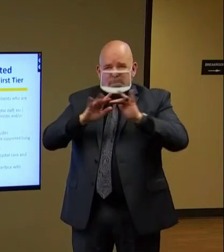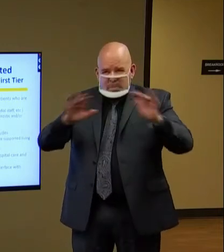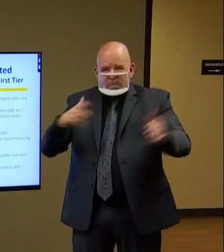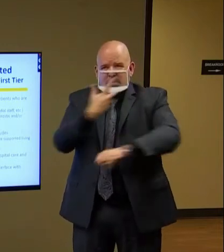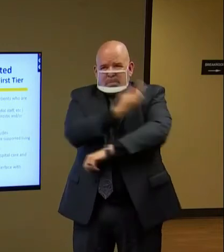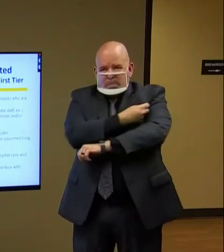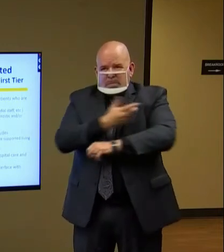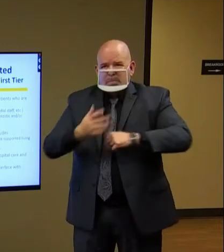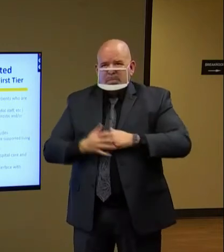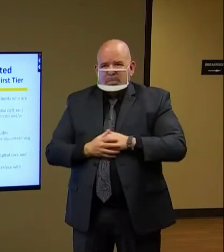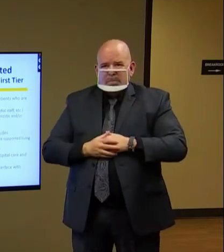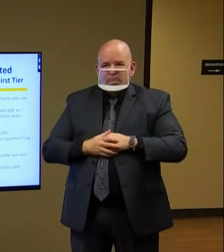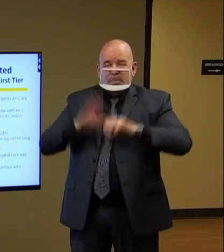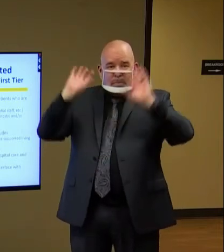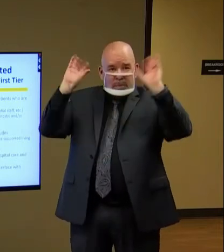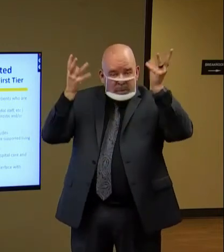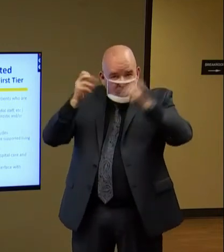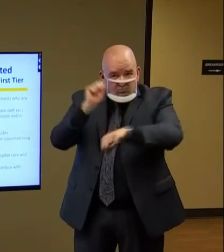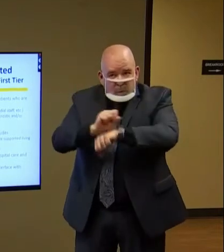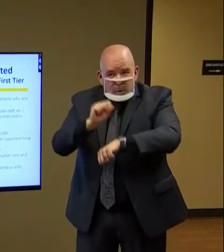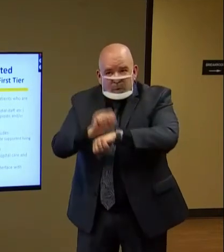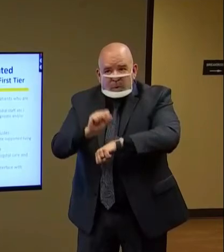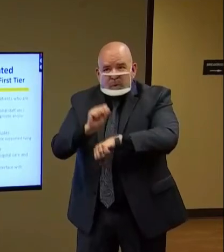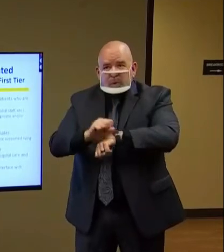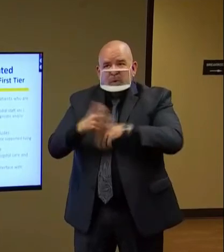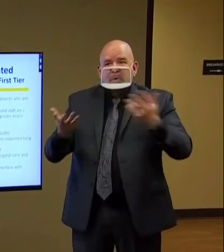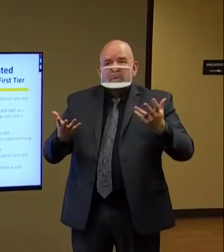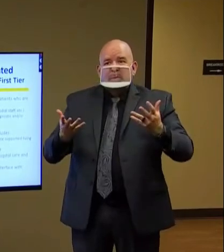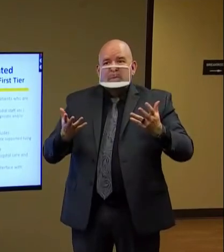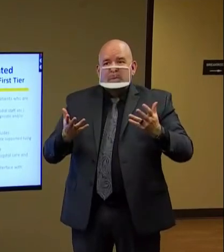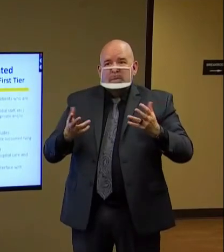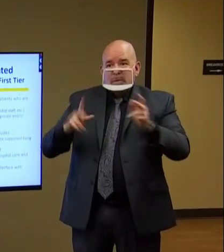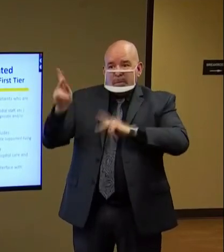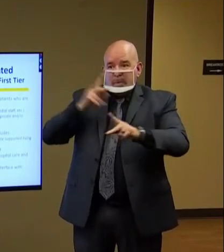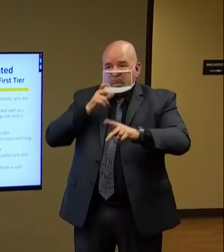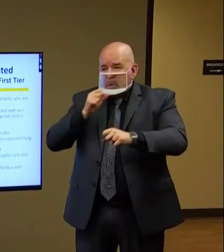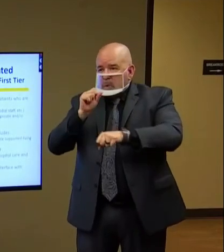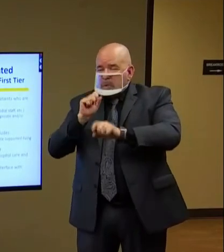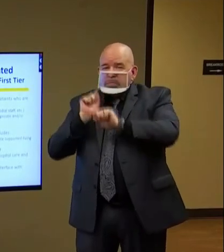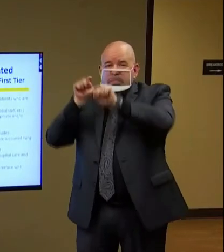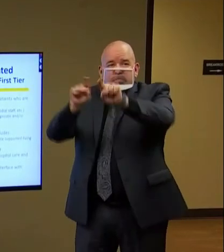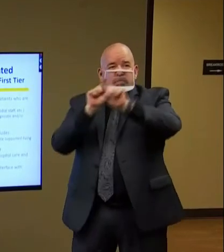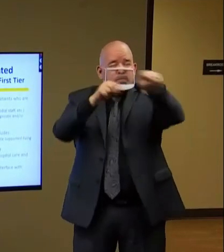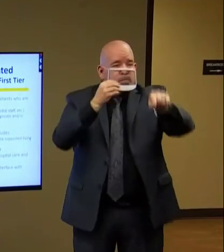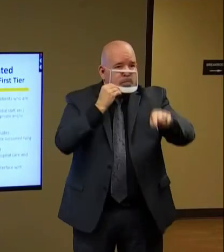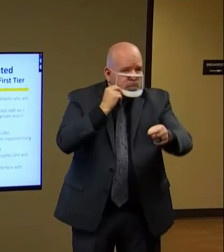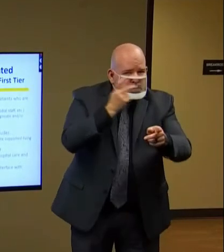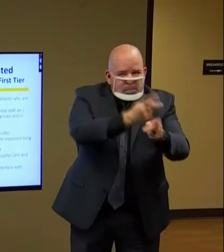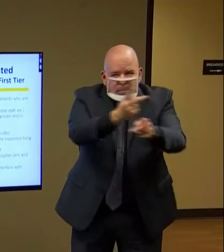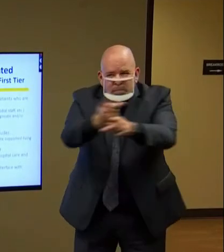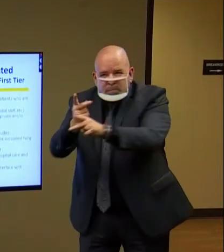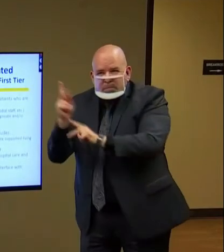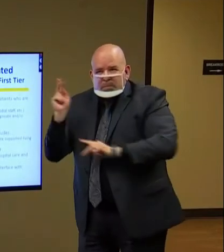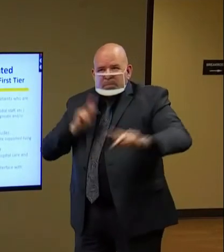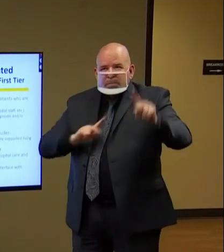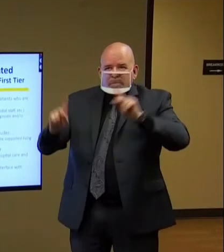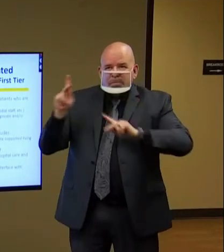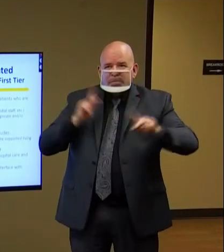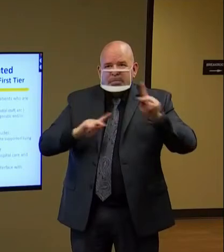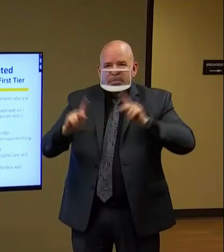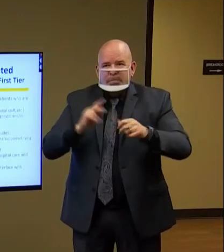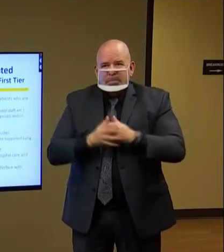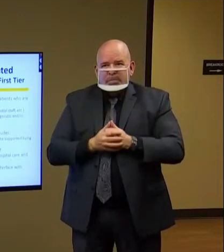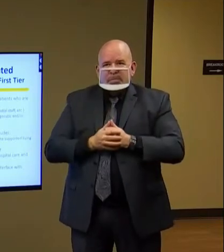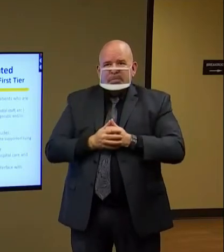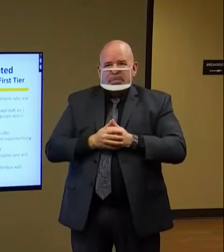emergency services, and home health workers, including hospice care, are in that tier 1 group. Now this is, again, there's